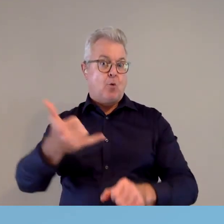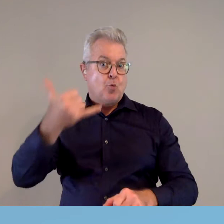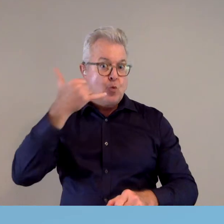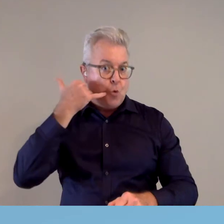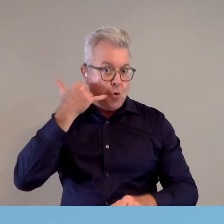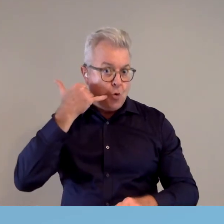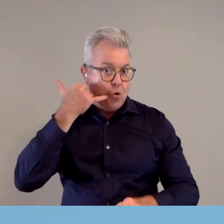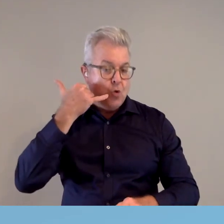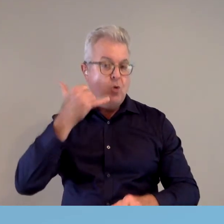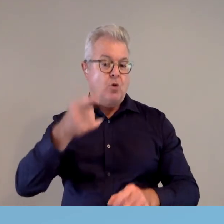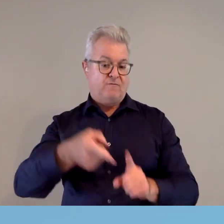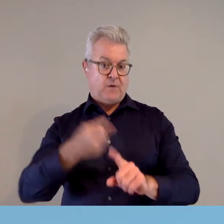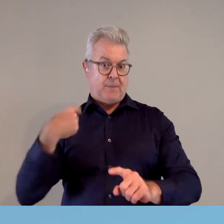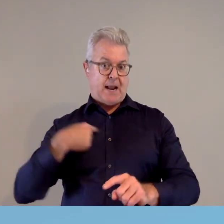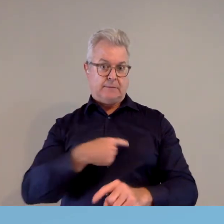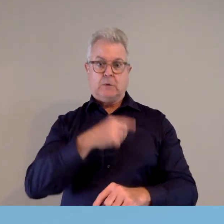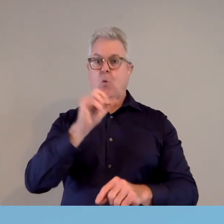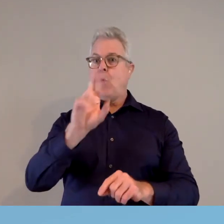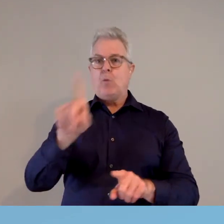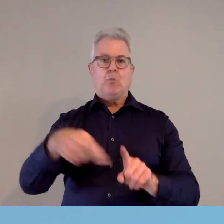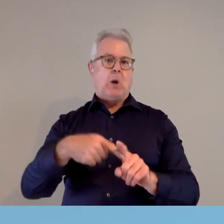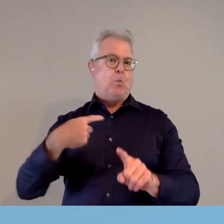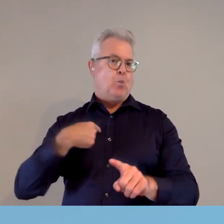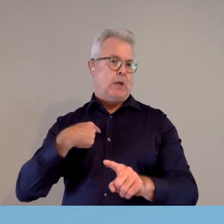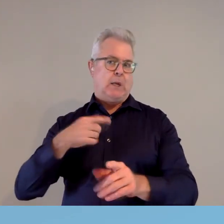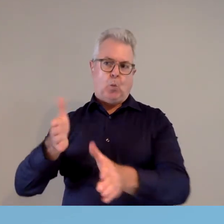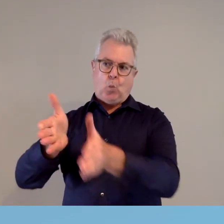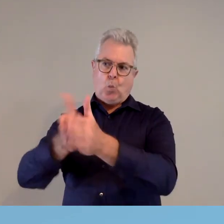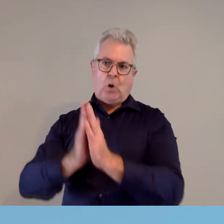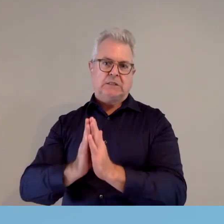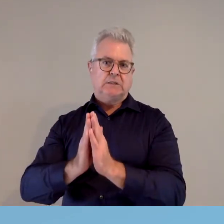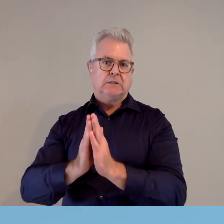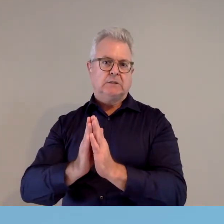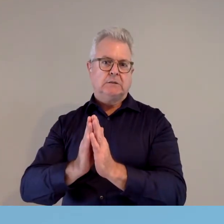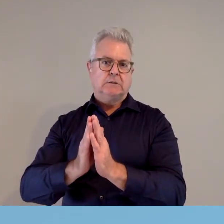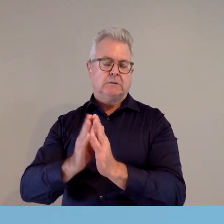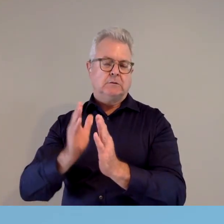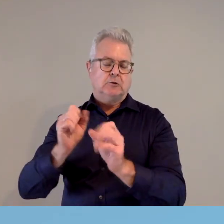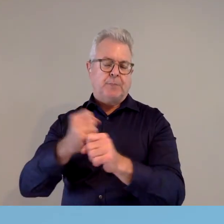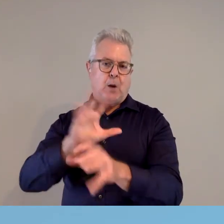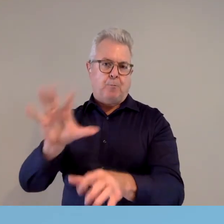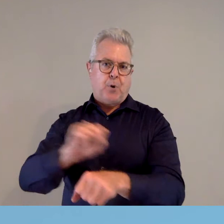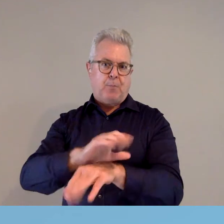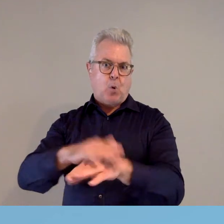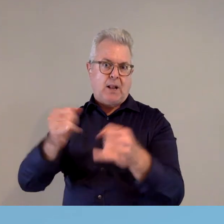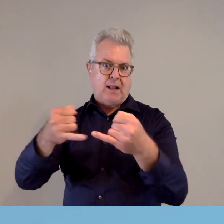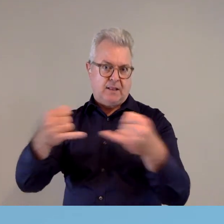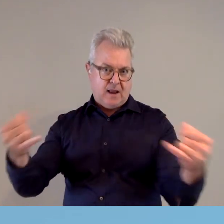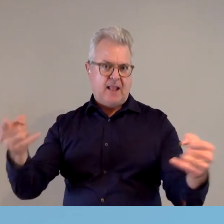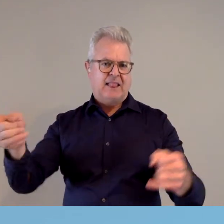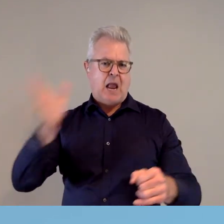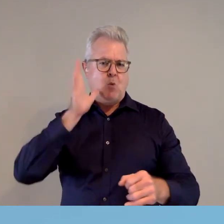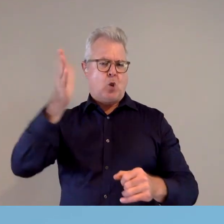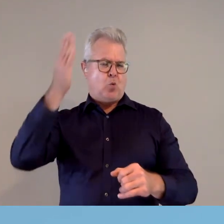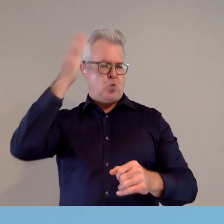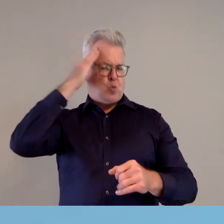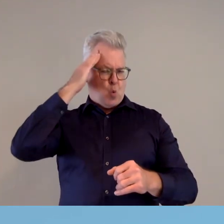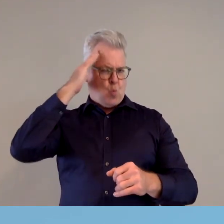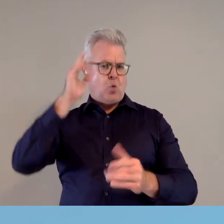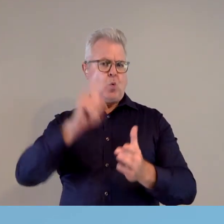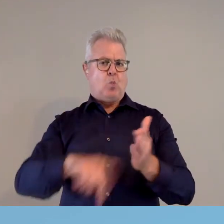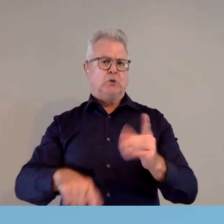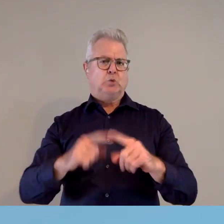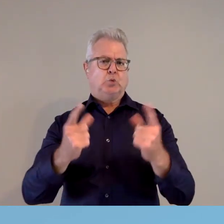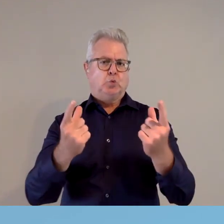that when they get our call, or when we request to make an appointment online, they will know